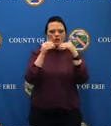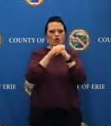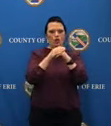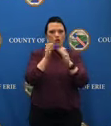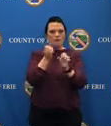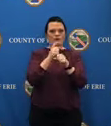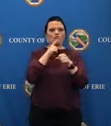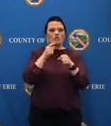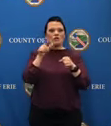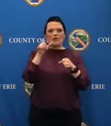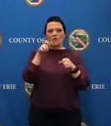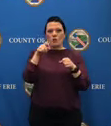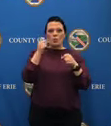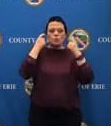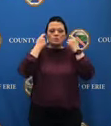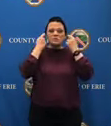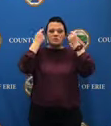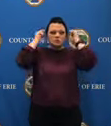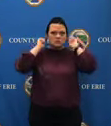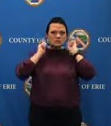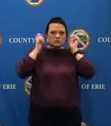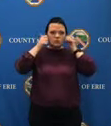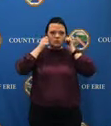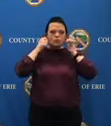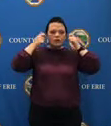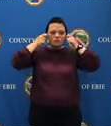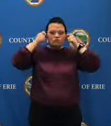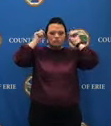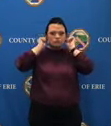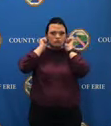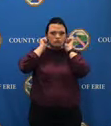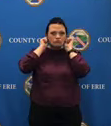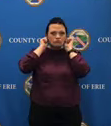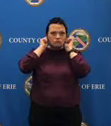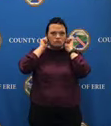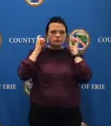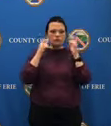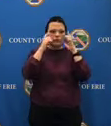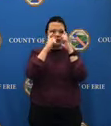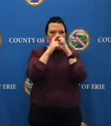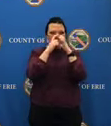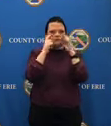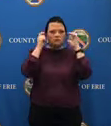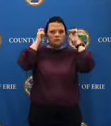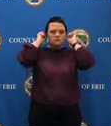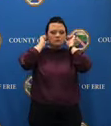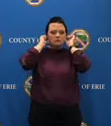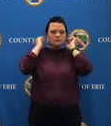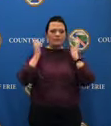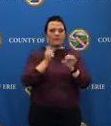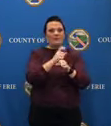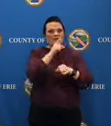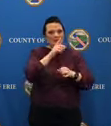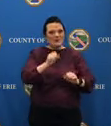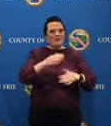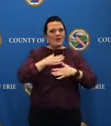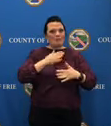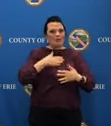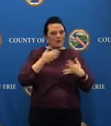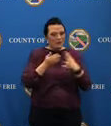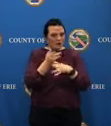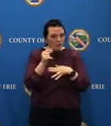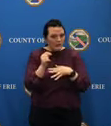ear loops, so it can be snugly fit onto your face. And you want to make sure that you can breathe through it, or